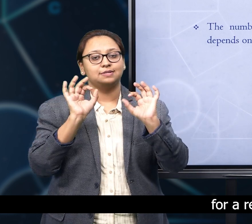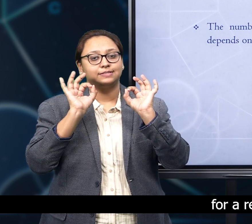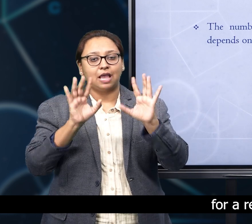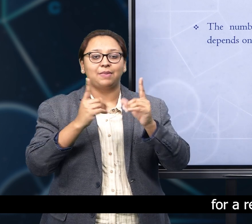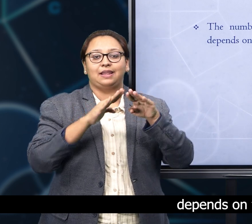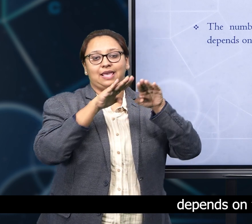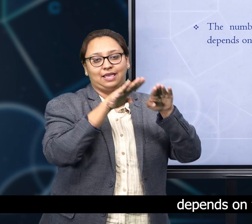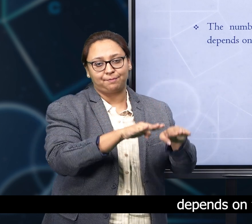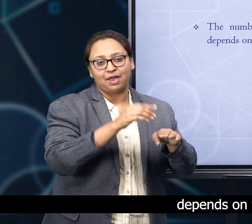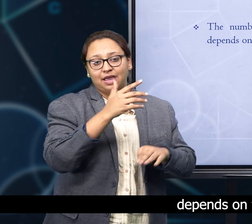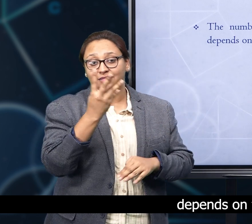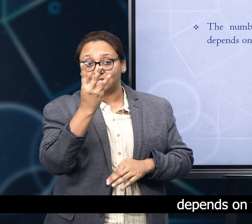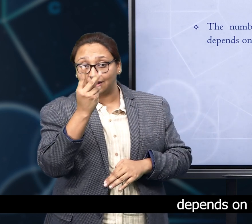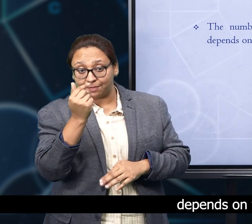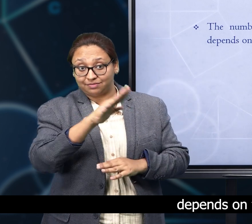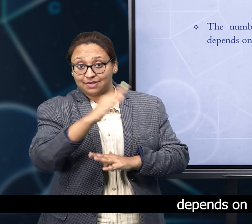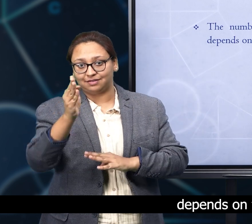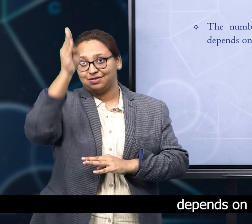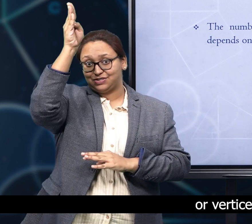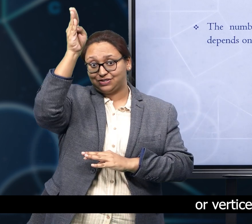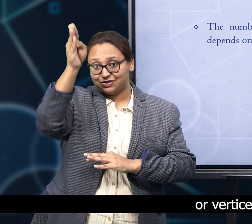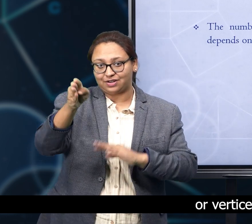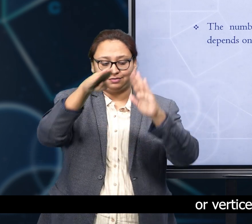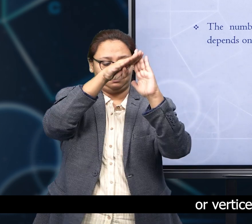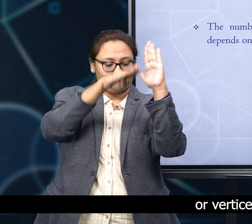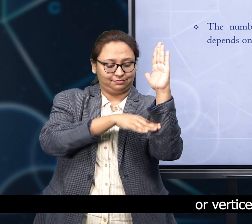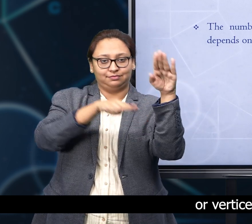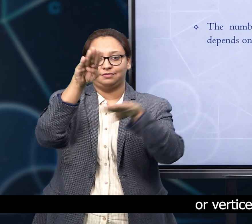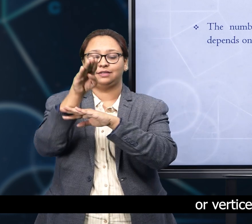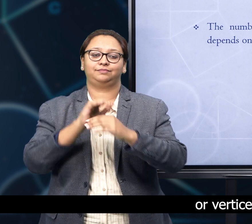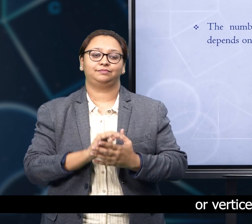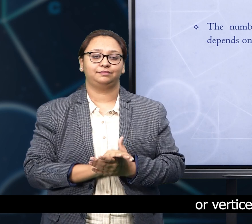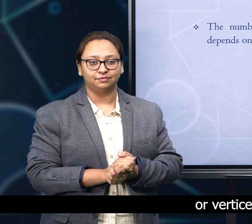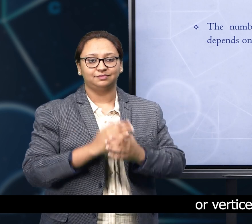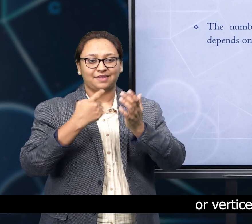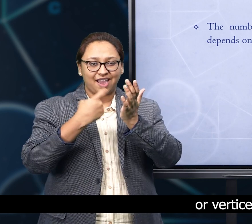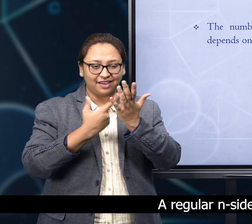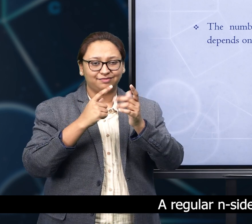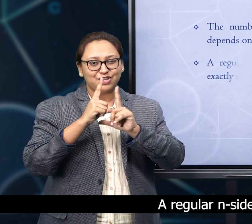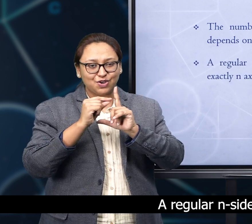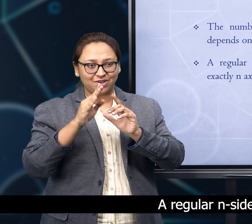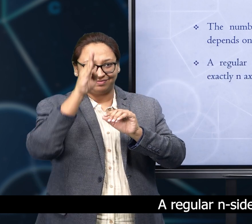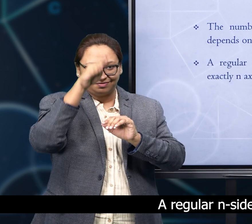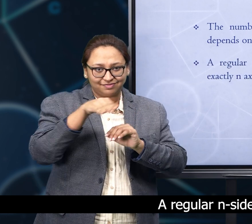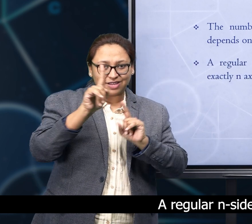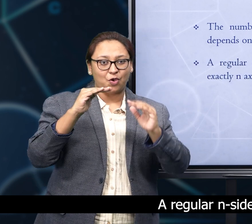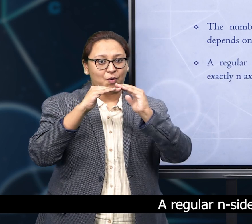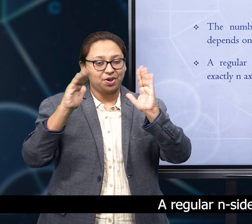polygon depends on the number of sides or vertices of the polygon. A regular n-sided